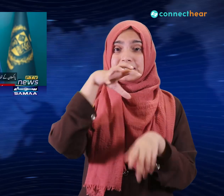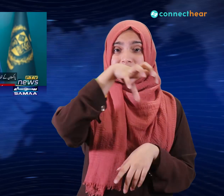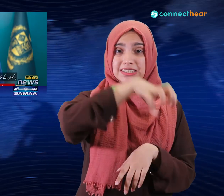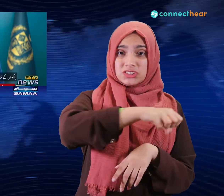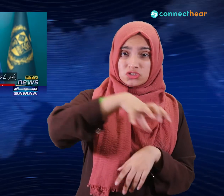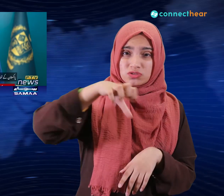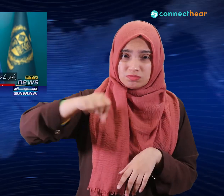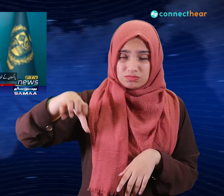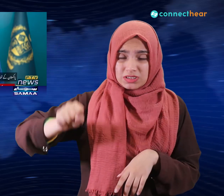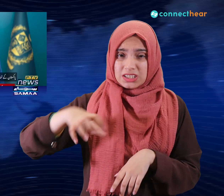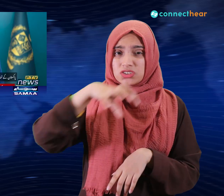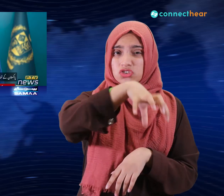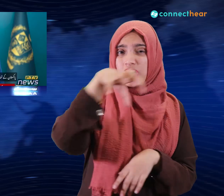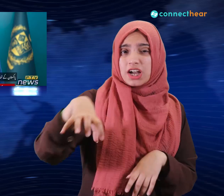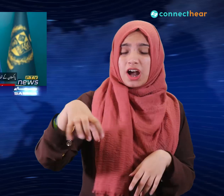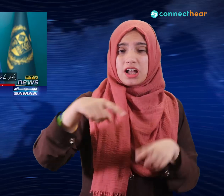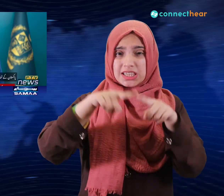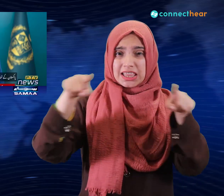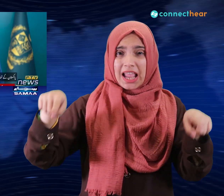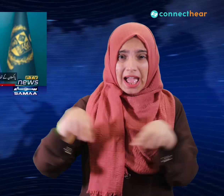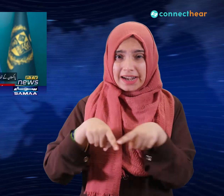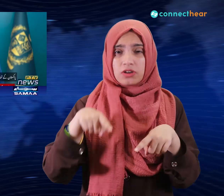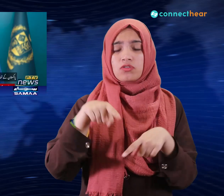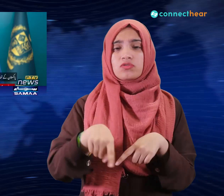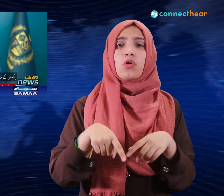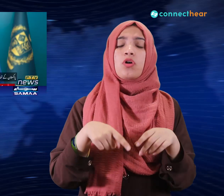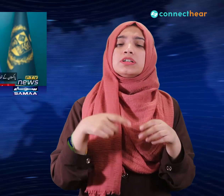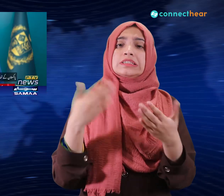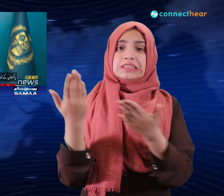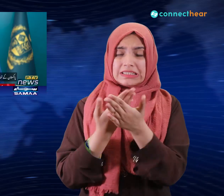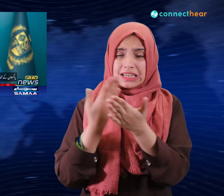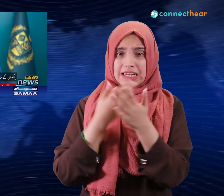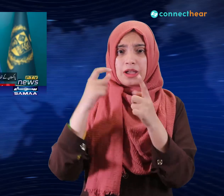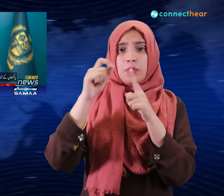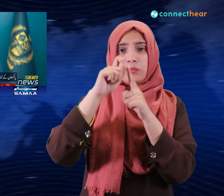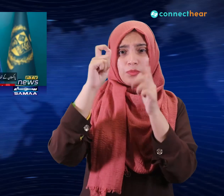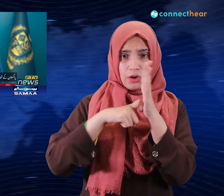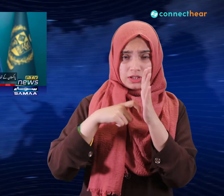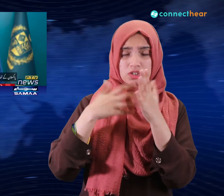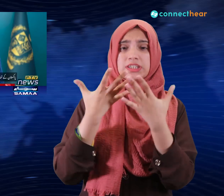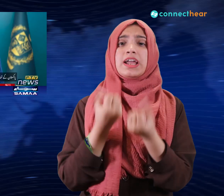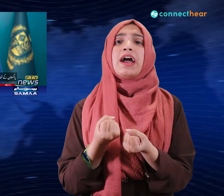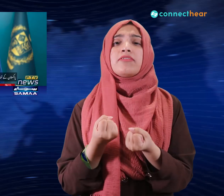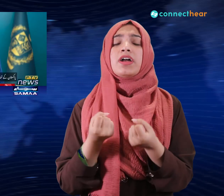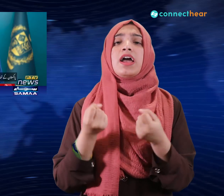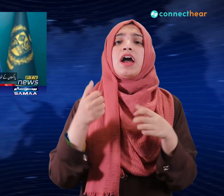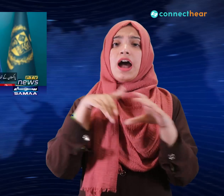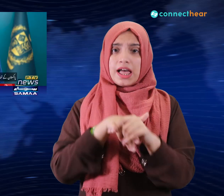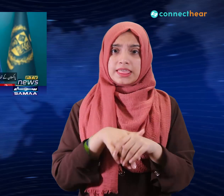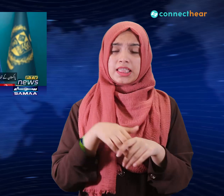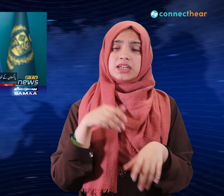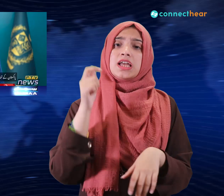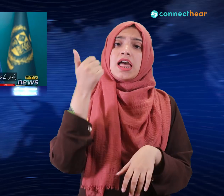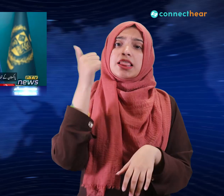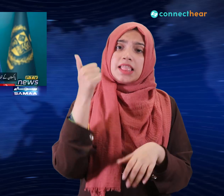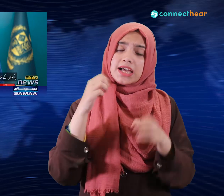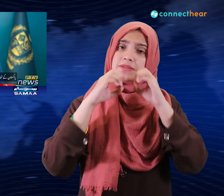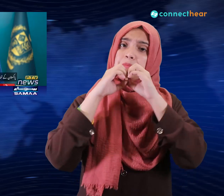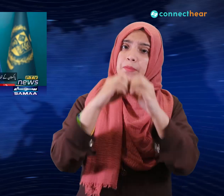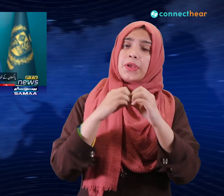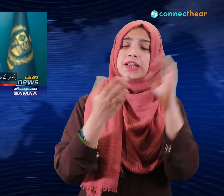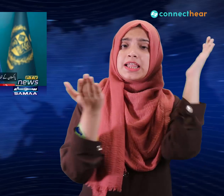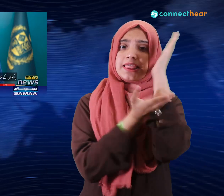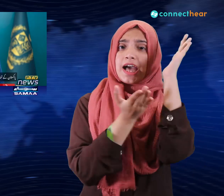Pakistan's landmark projects such as our Recharge Initiative and 10 billion tree tsunami